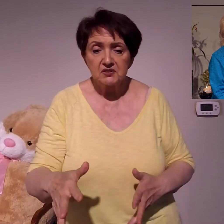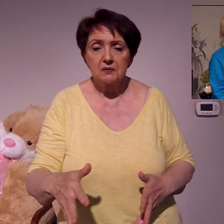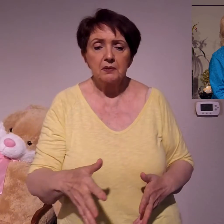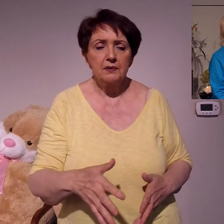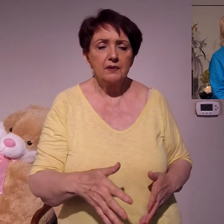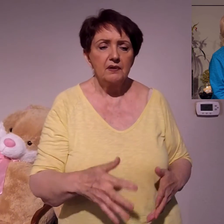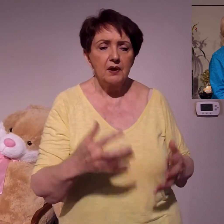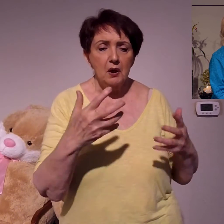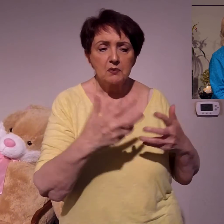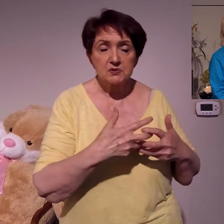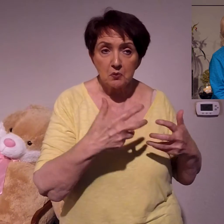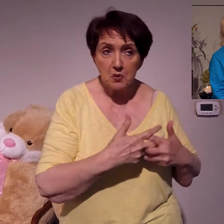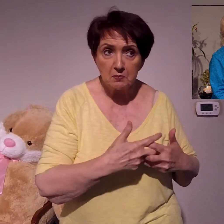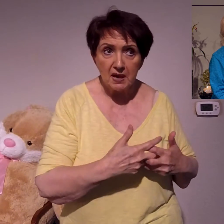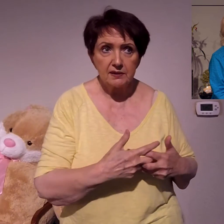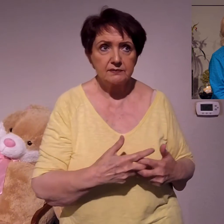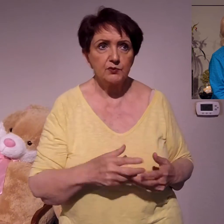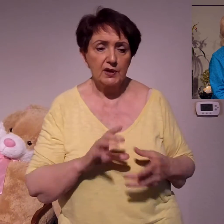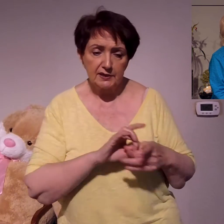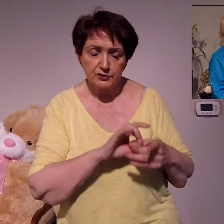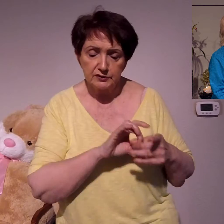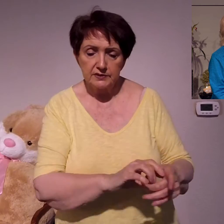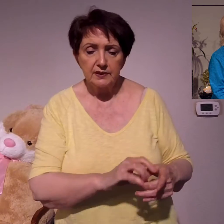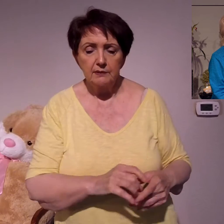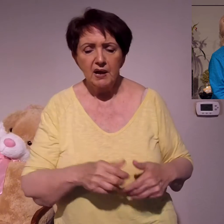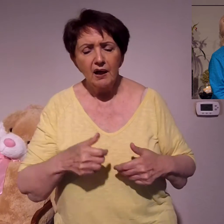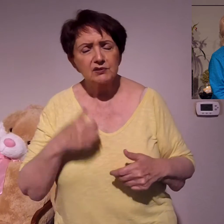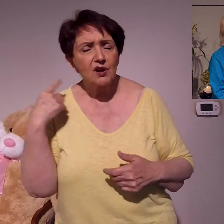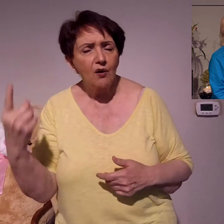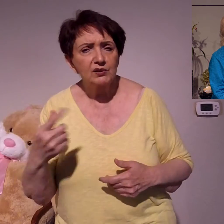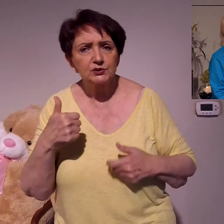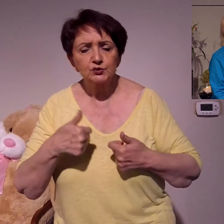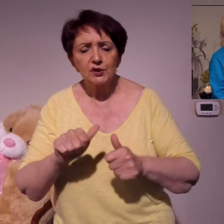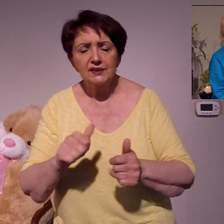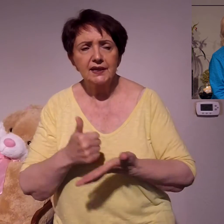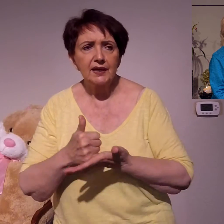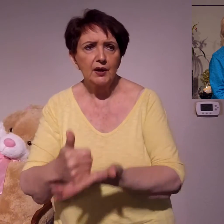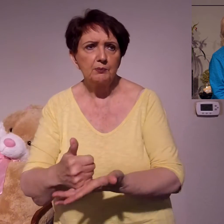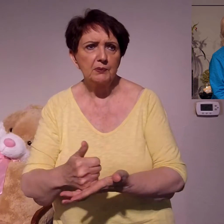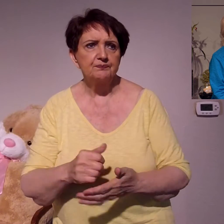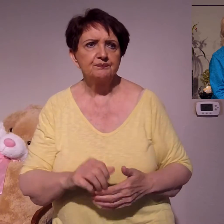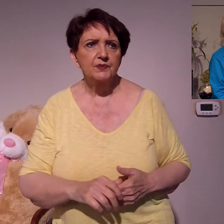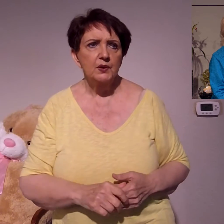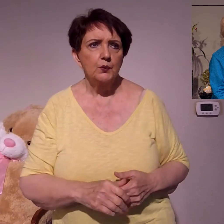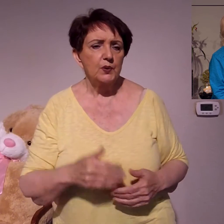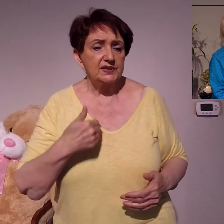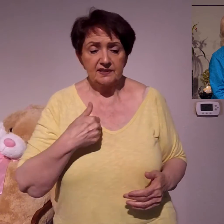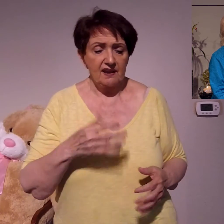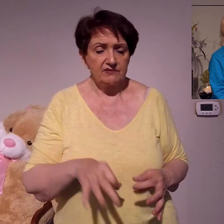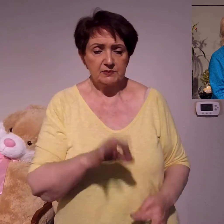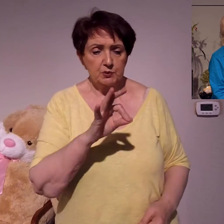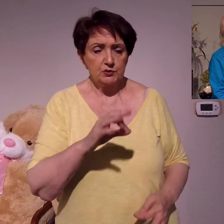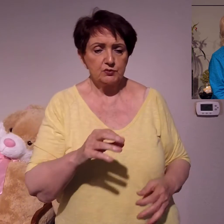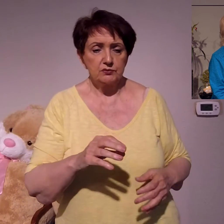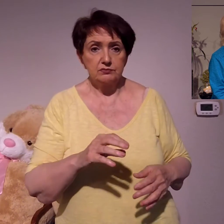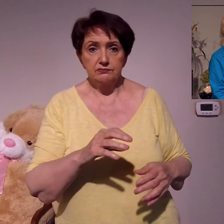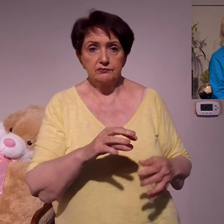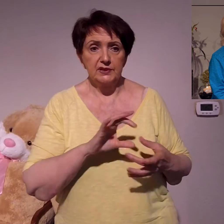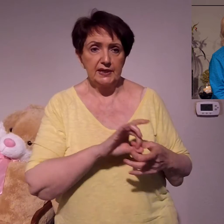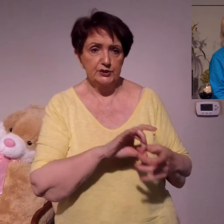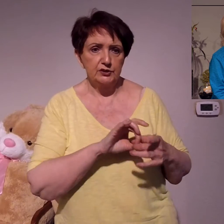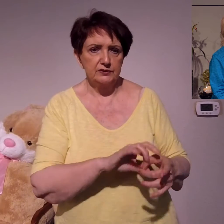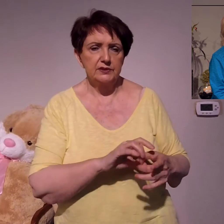me very much. I was always on their case trying to help them, and yet we didn't have this format of the spiritual relationship. So bad things